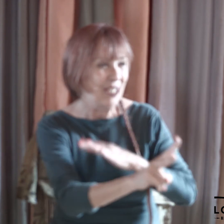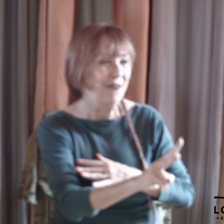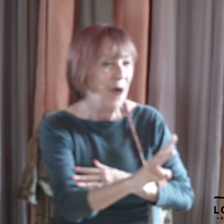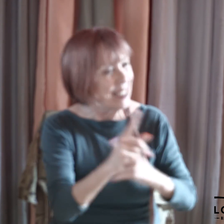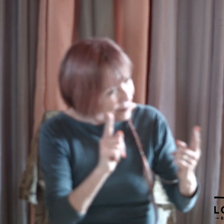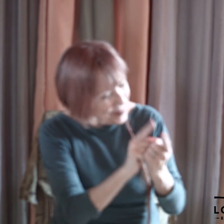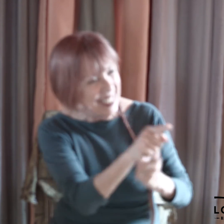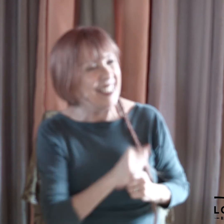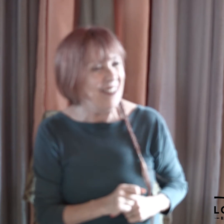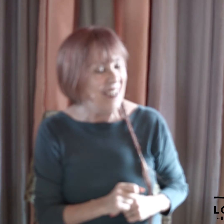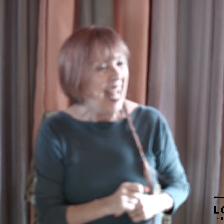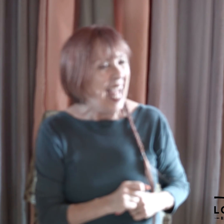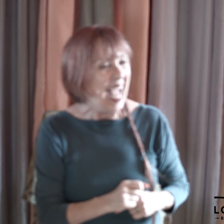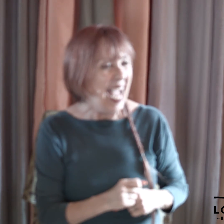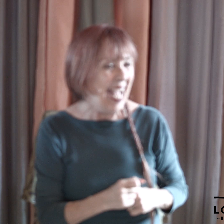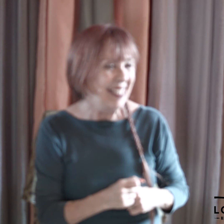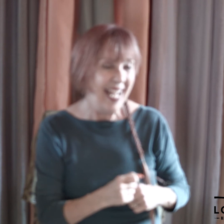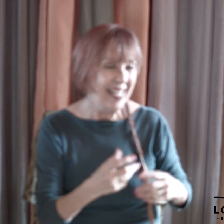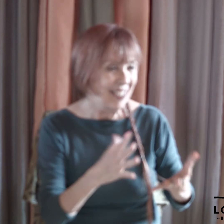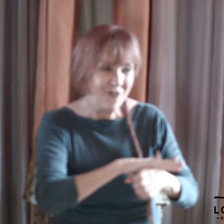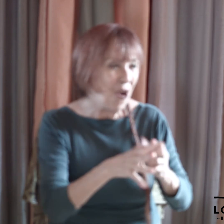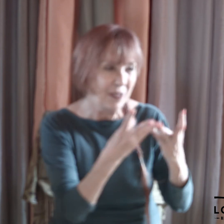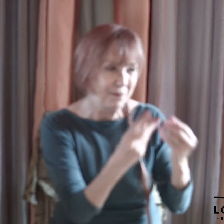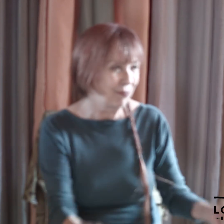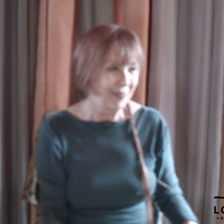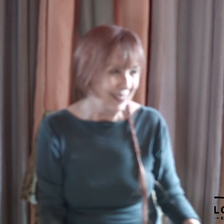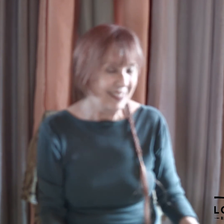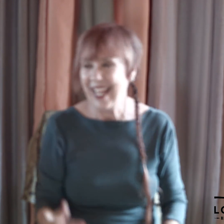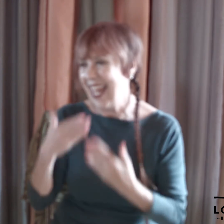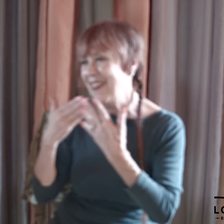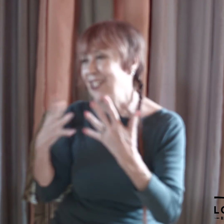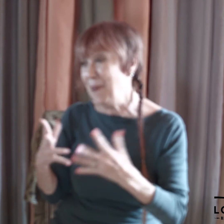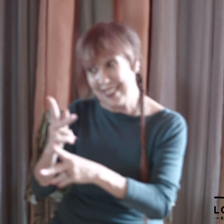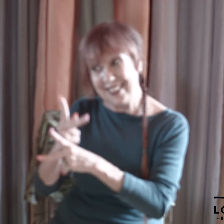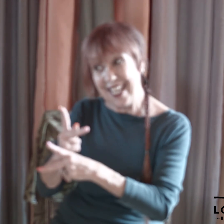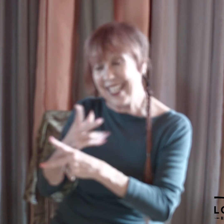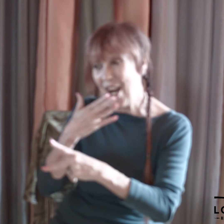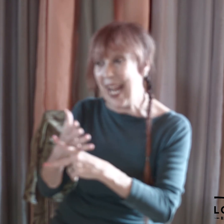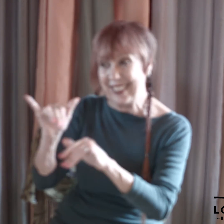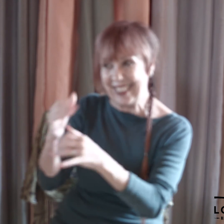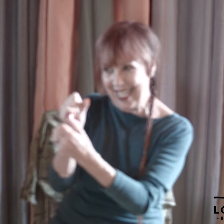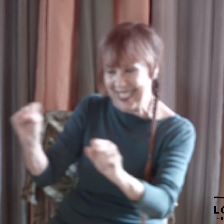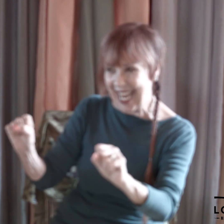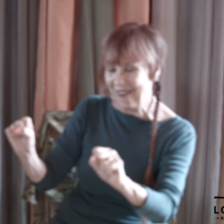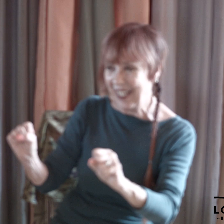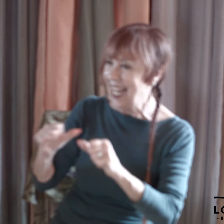to meeting you and to having this time go by. Thank you very, very much, and take good care and stay safe and continue